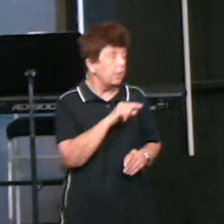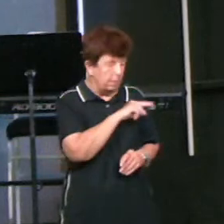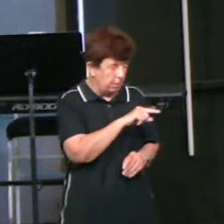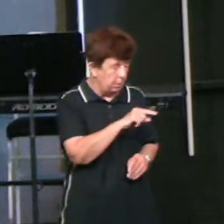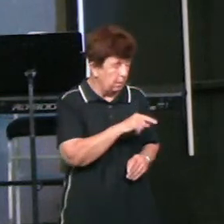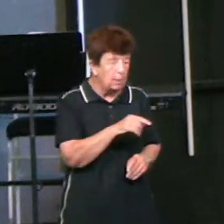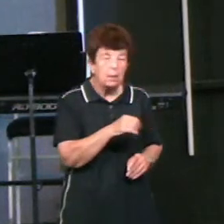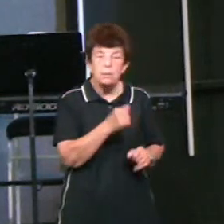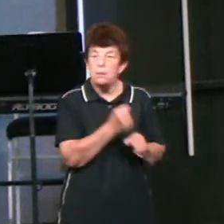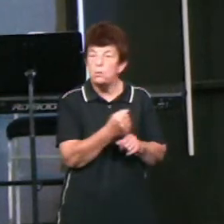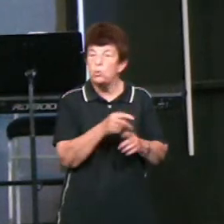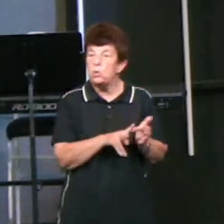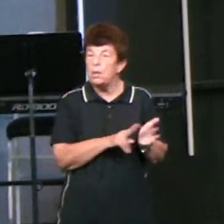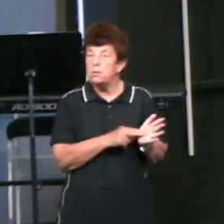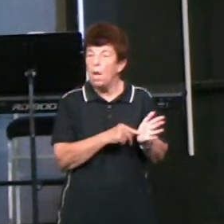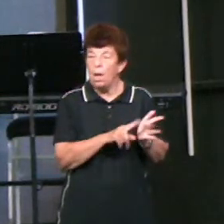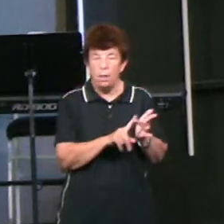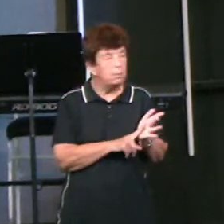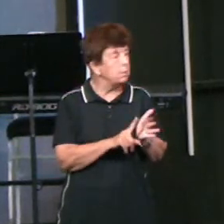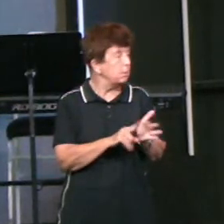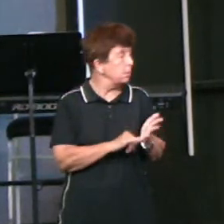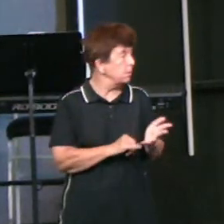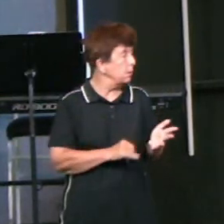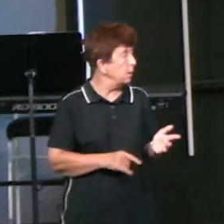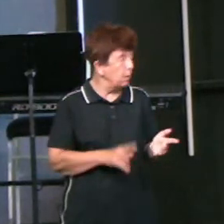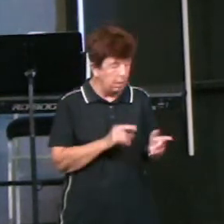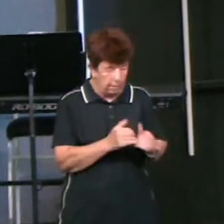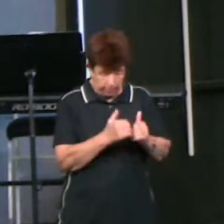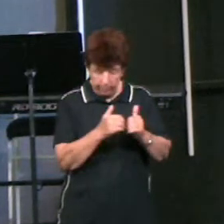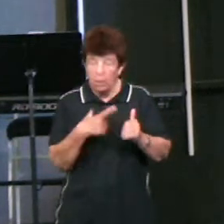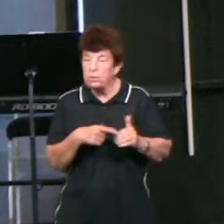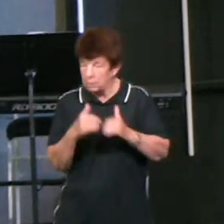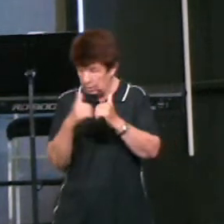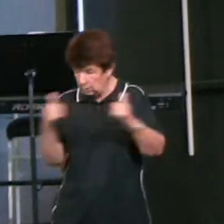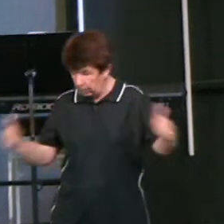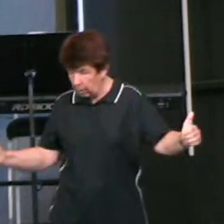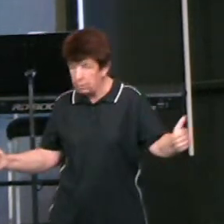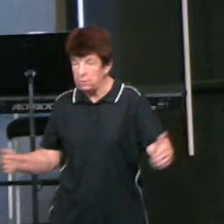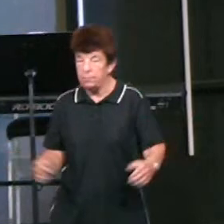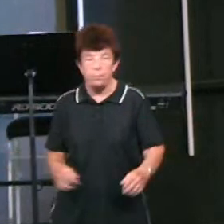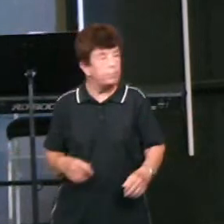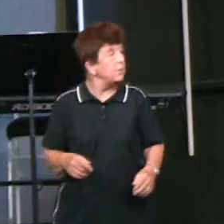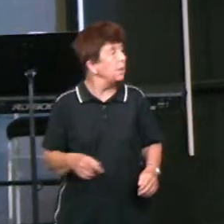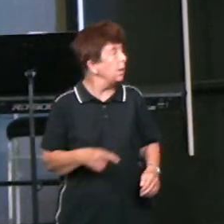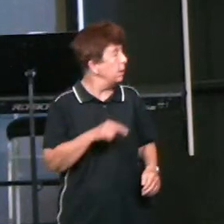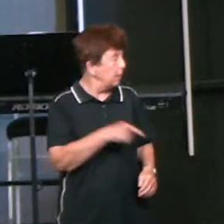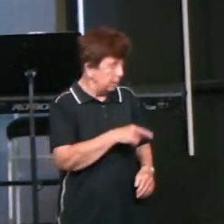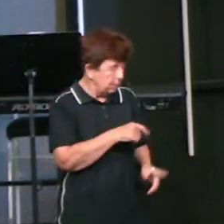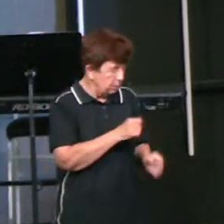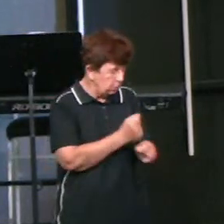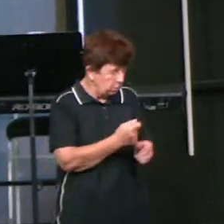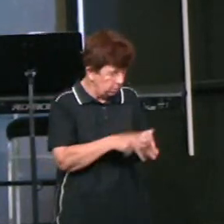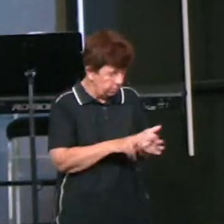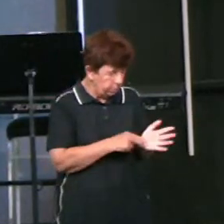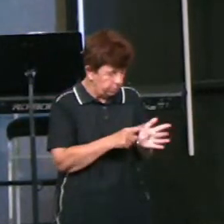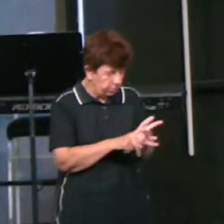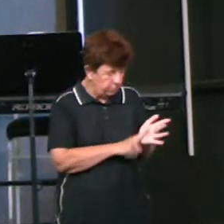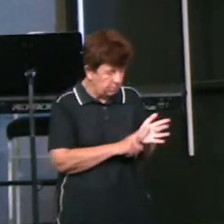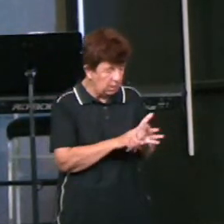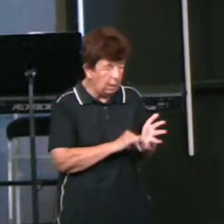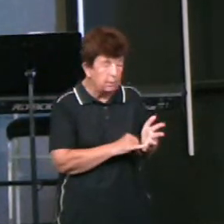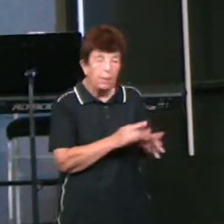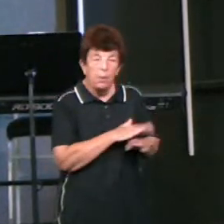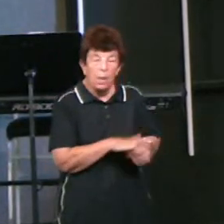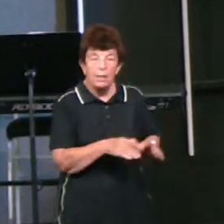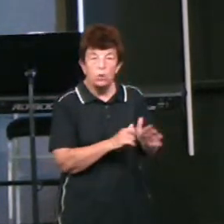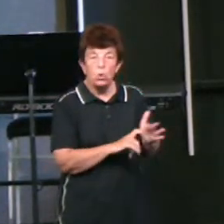guys are Gentiles. There's that divide. He's going, these guys are Gentiles. I'm not supposed to be doing much with